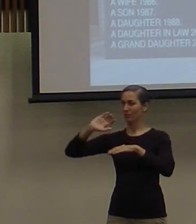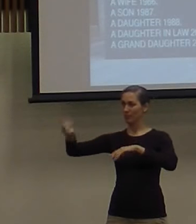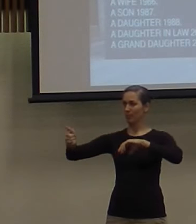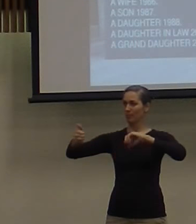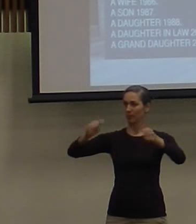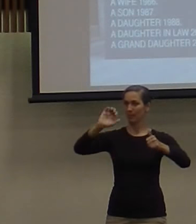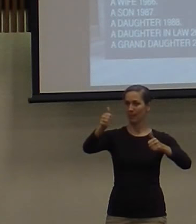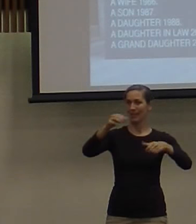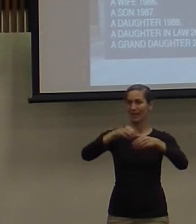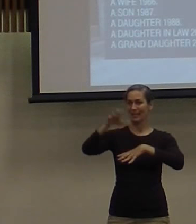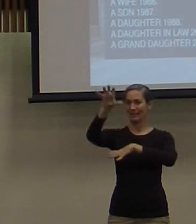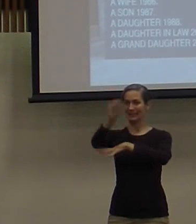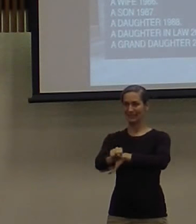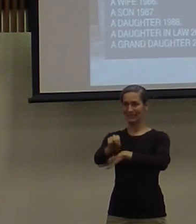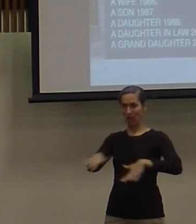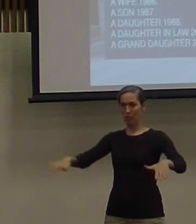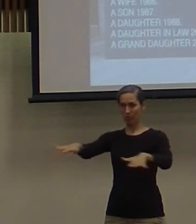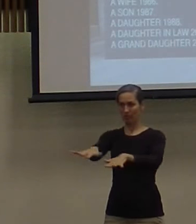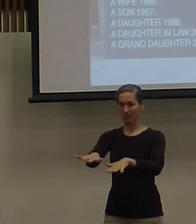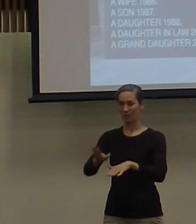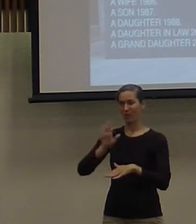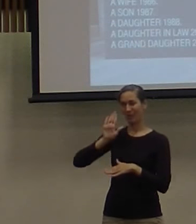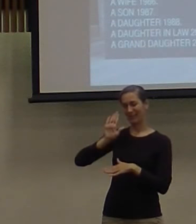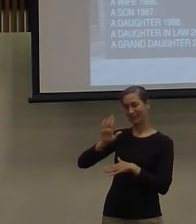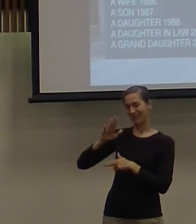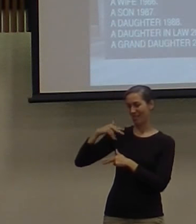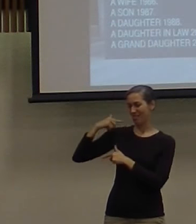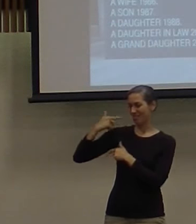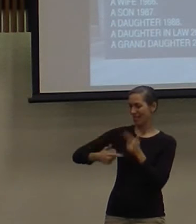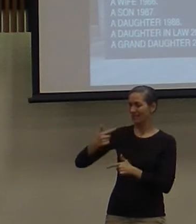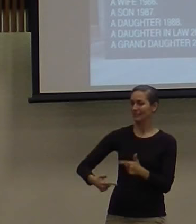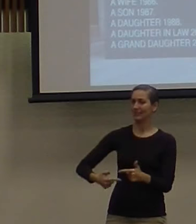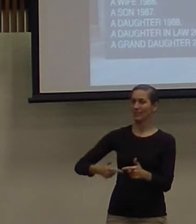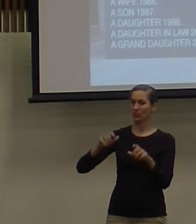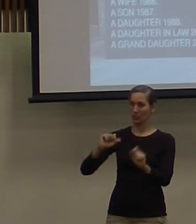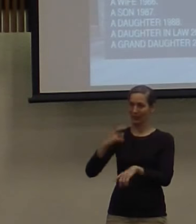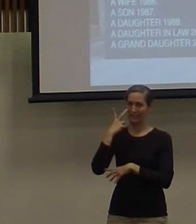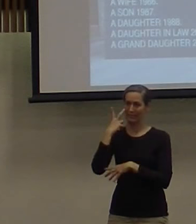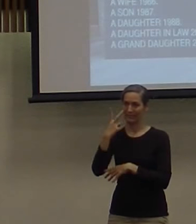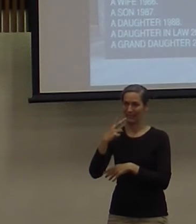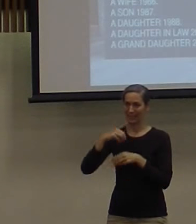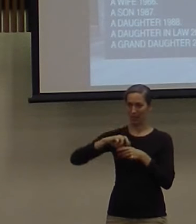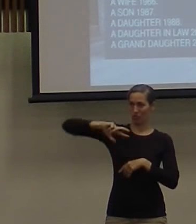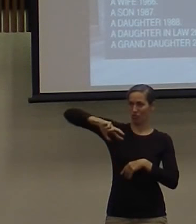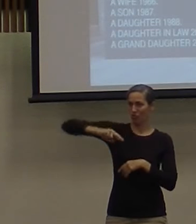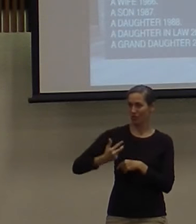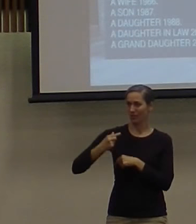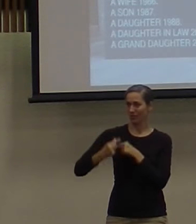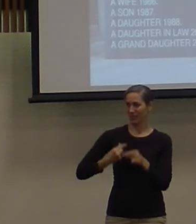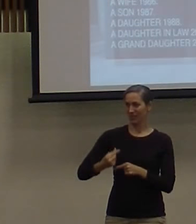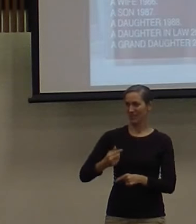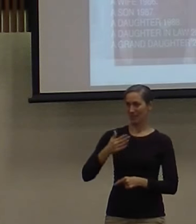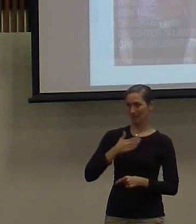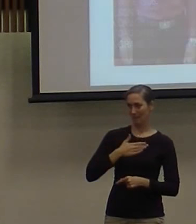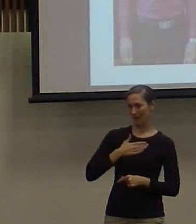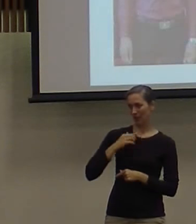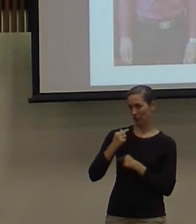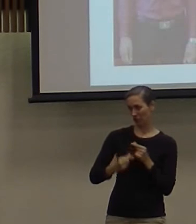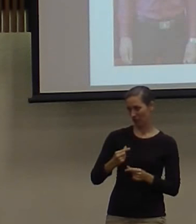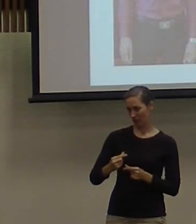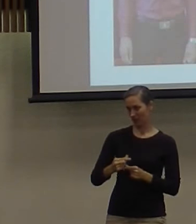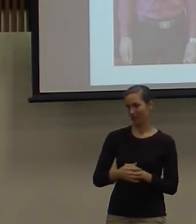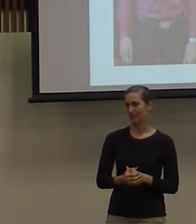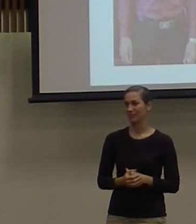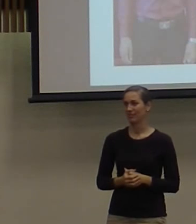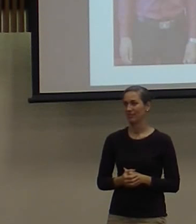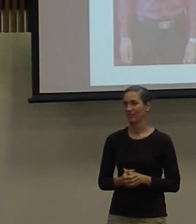his faith legacy is seen in the third generation, like me and the other young men